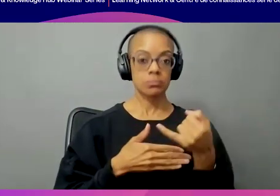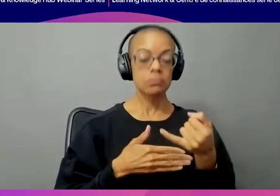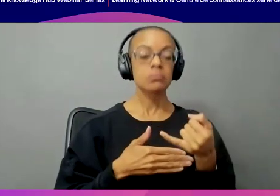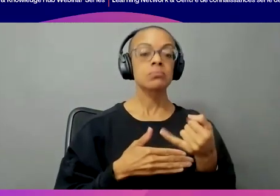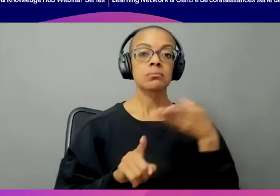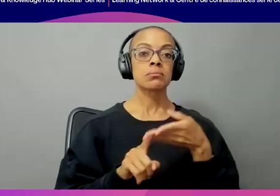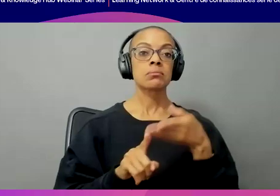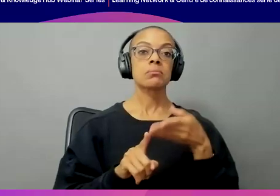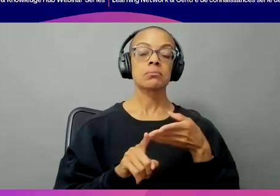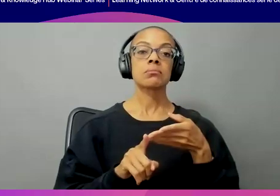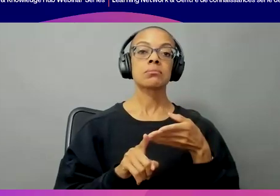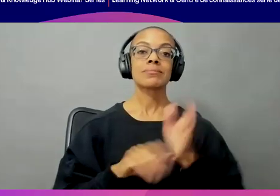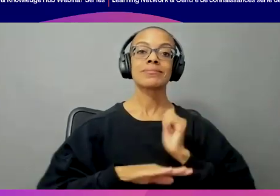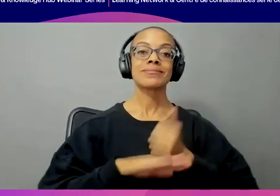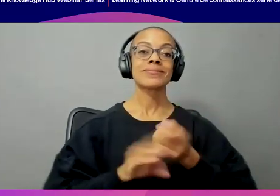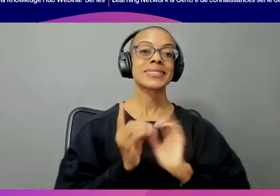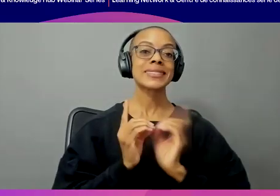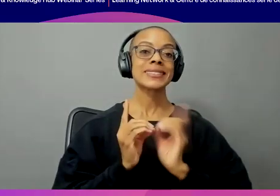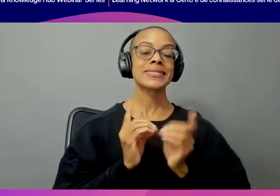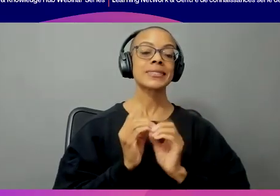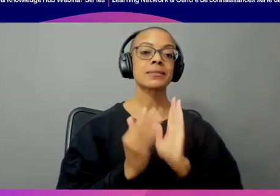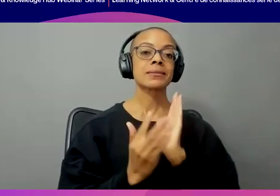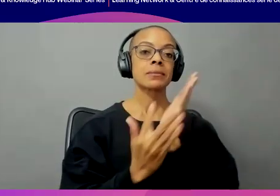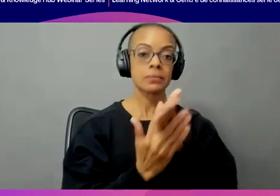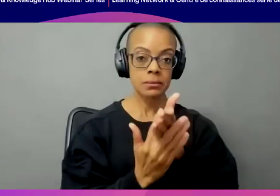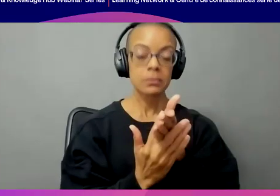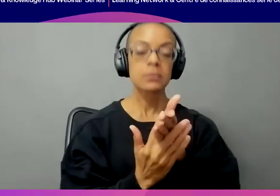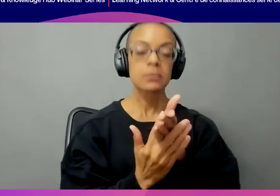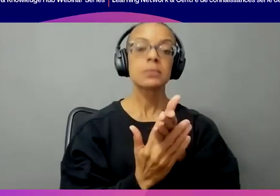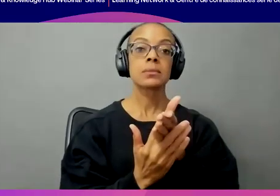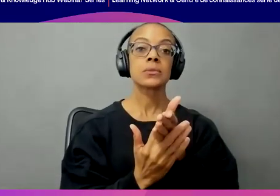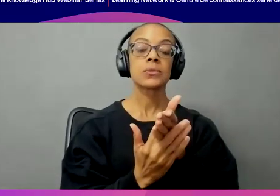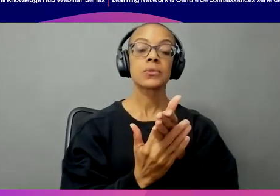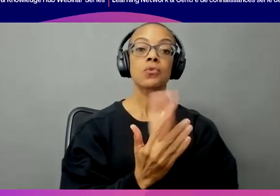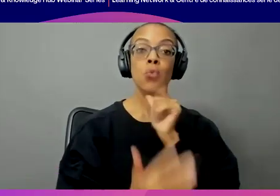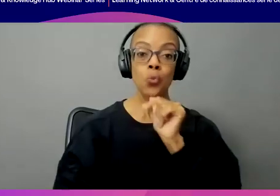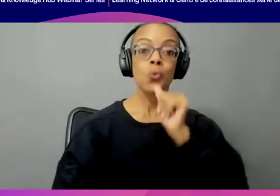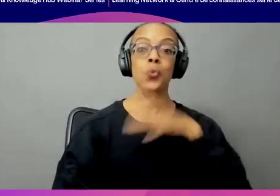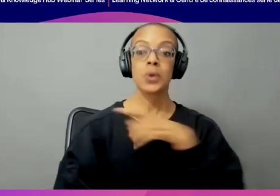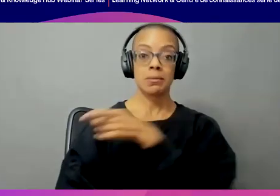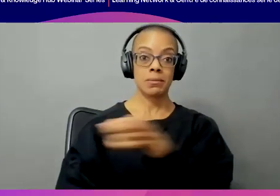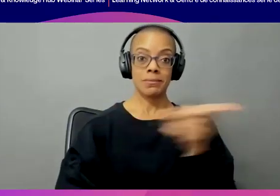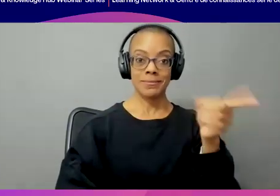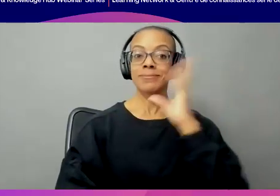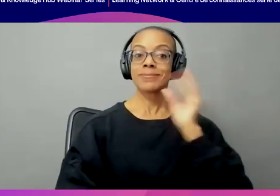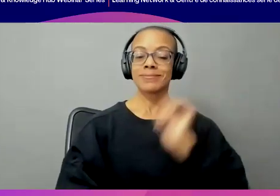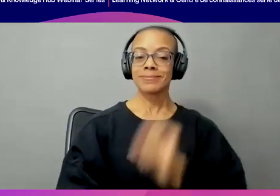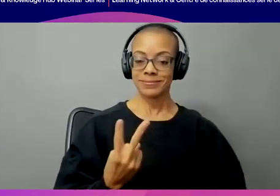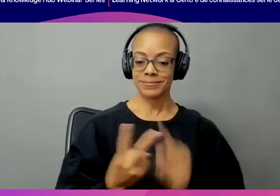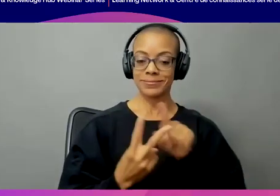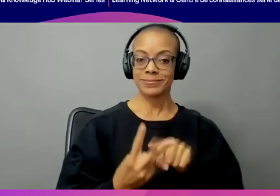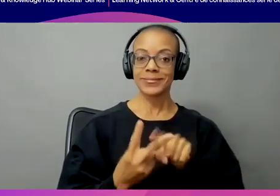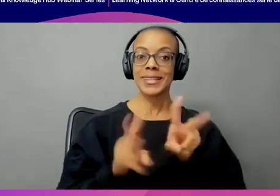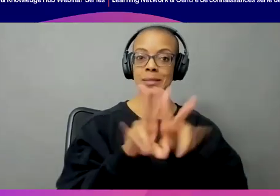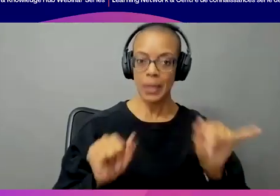have created a digital intervention for women who have experienced two things at the same